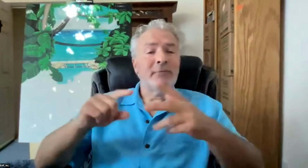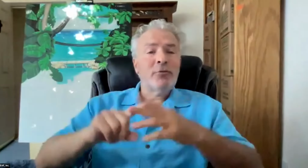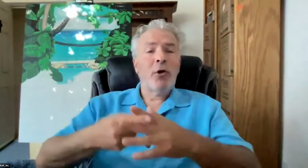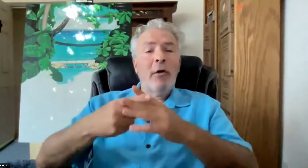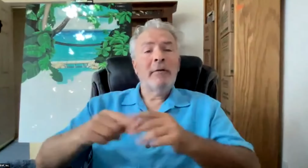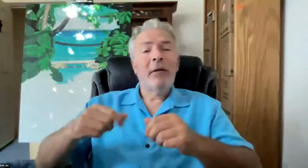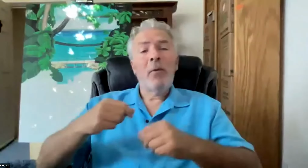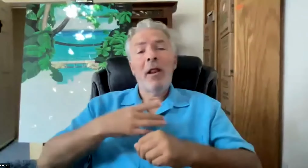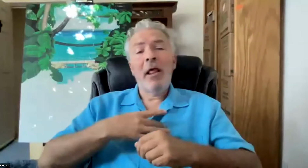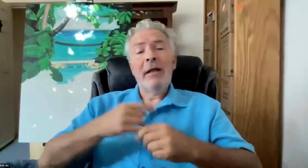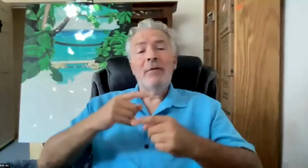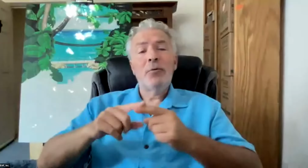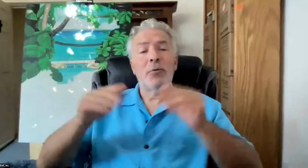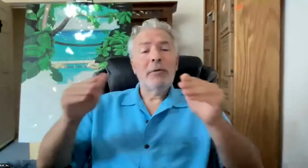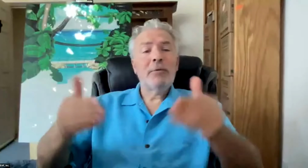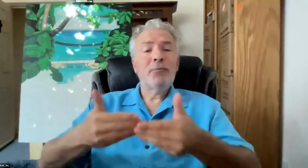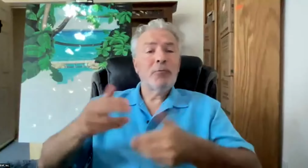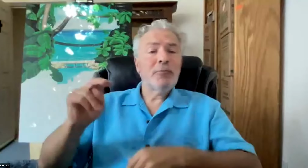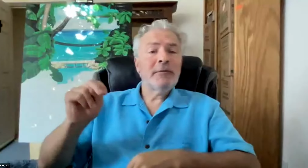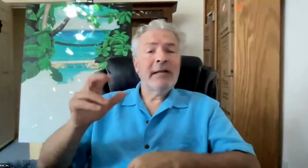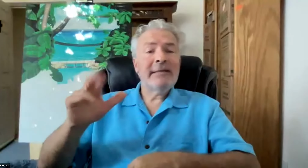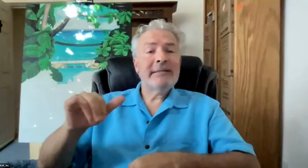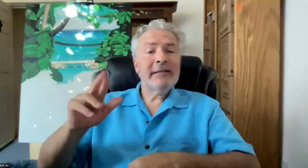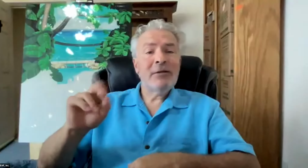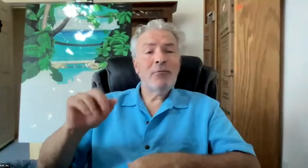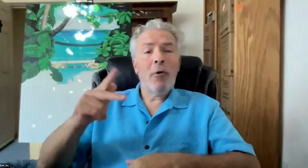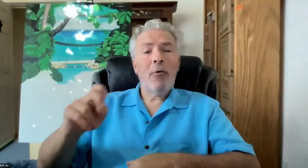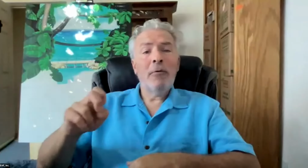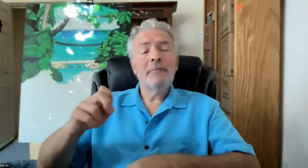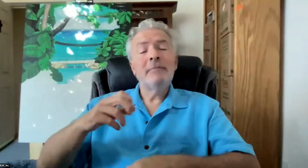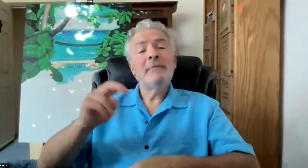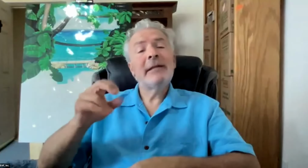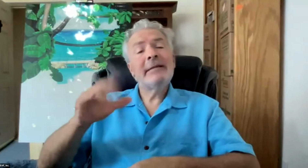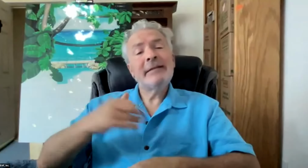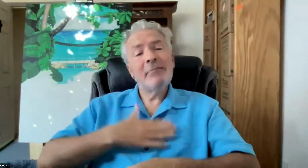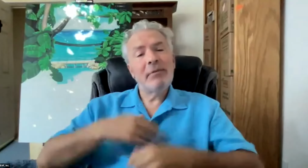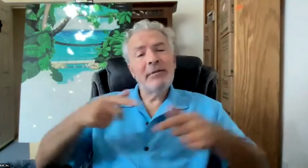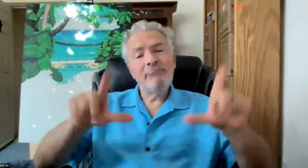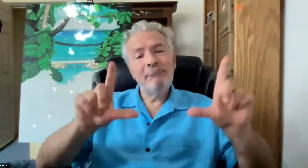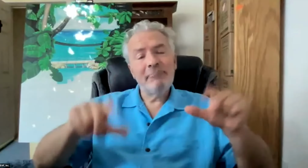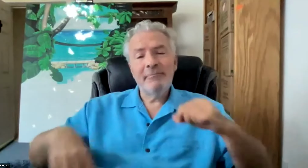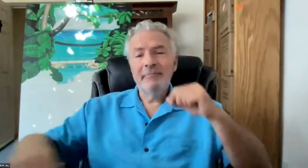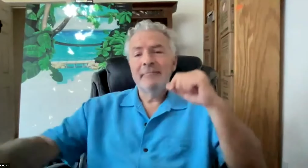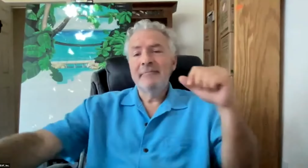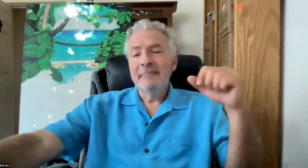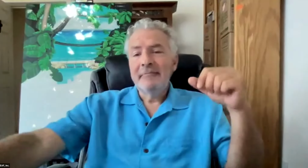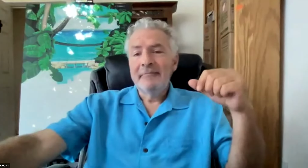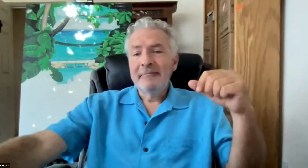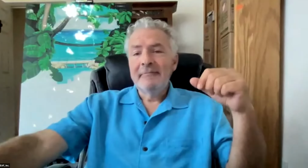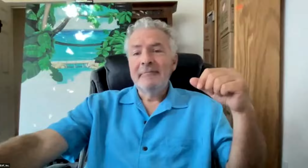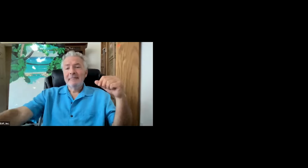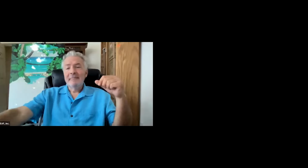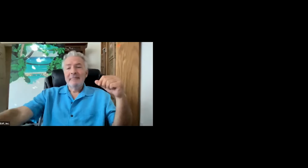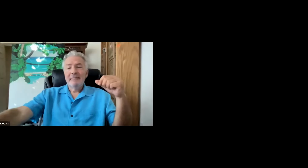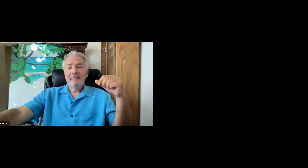I guess that's it for the housekeeping. Let me go ahead and introduce Nancy Rourke. Nancy, can you please